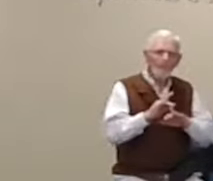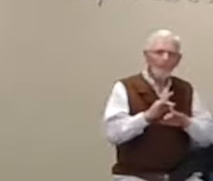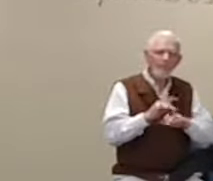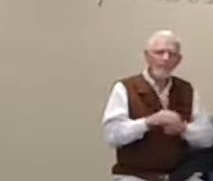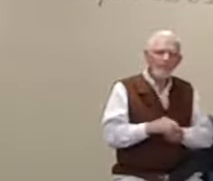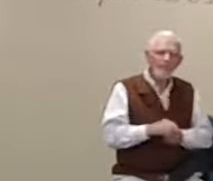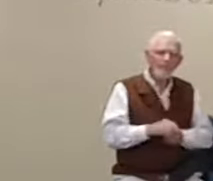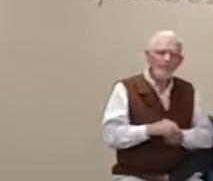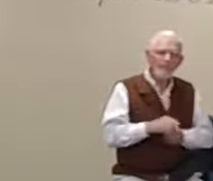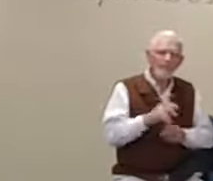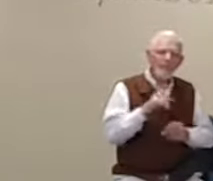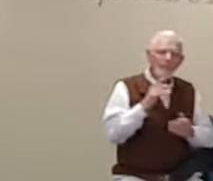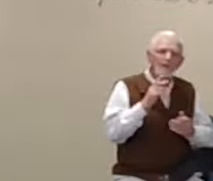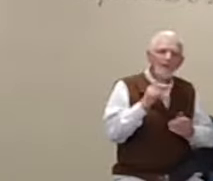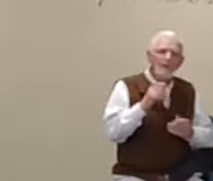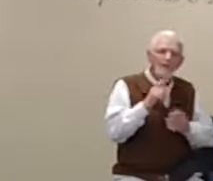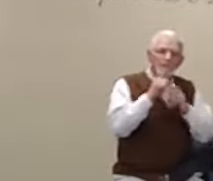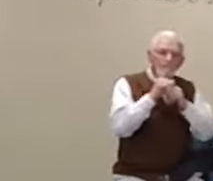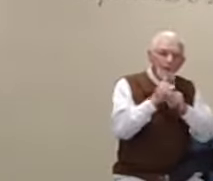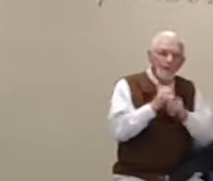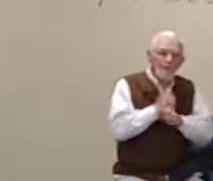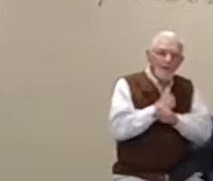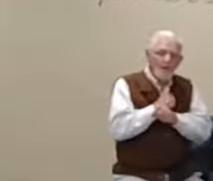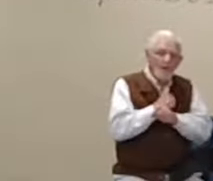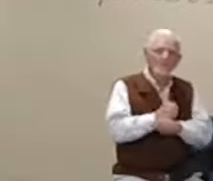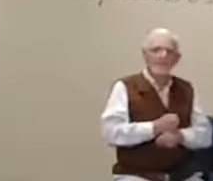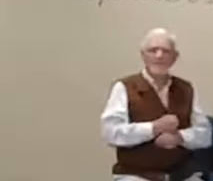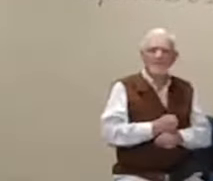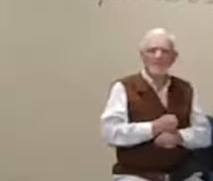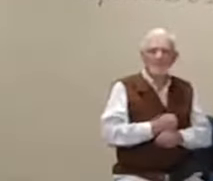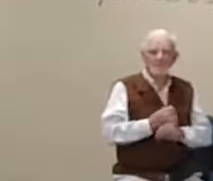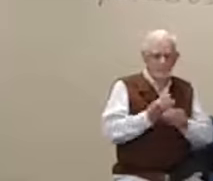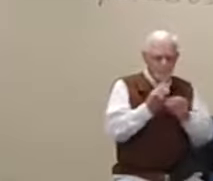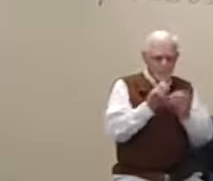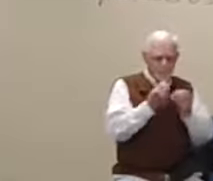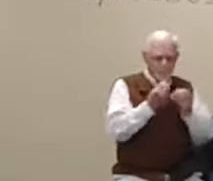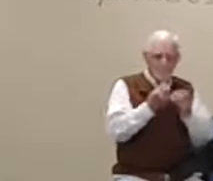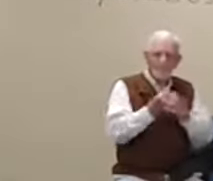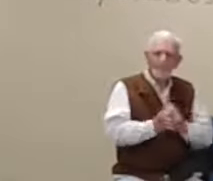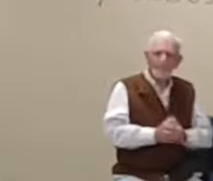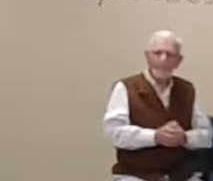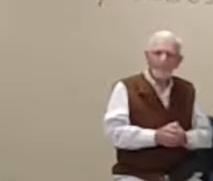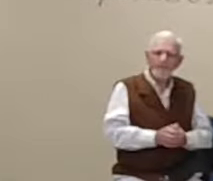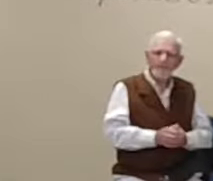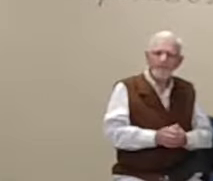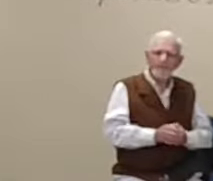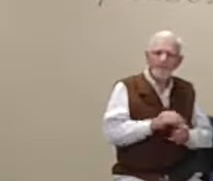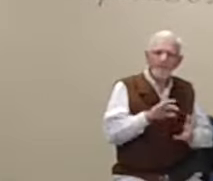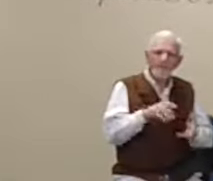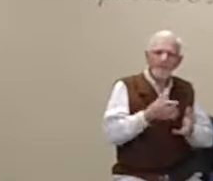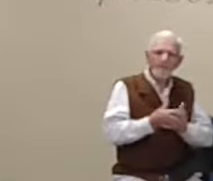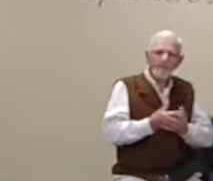no real love and nurturing, whenever it's all this,